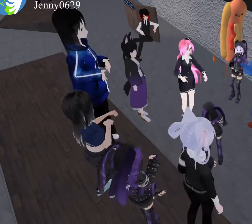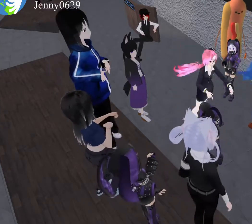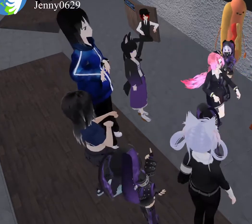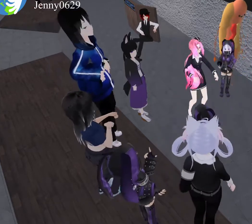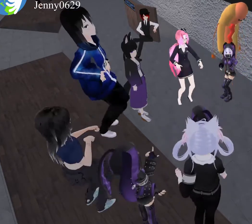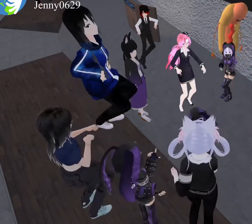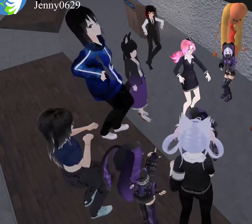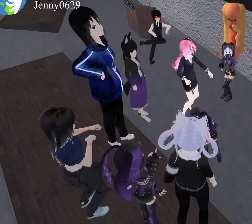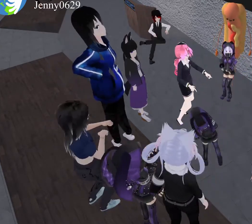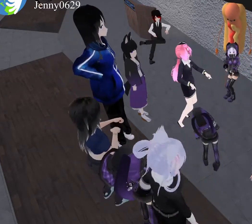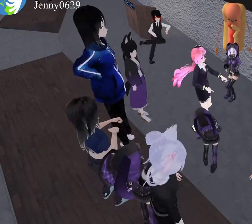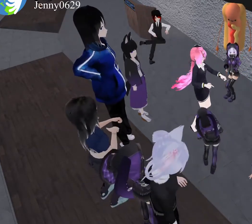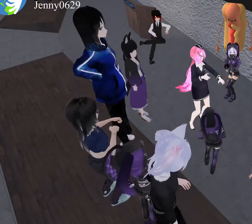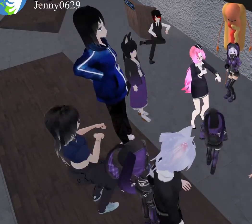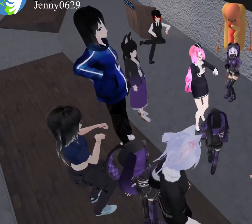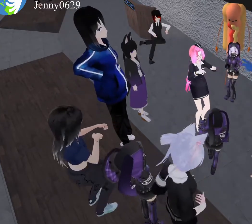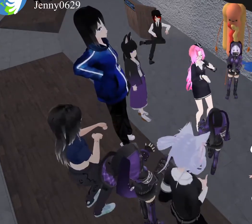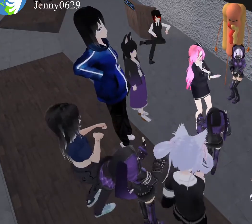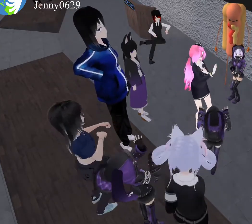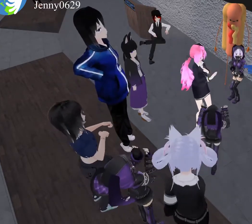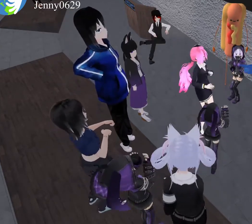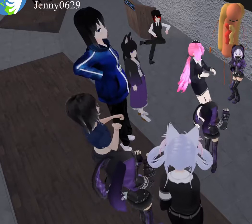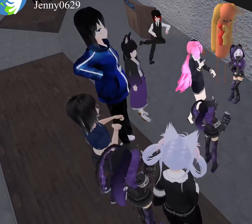better, it doesn't get banned. The other person gets banned.